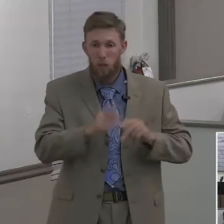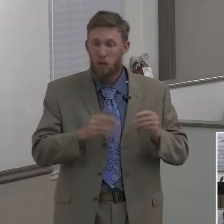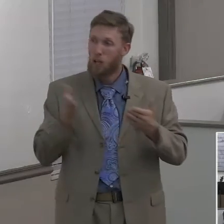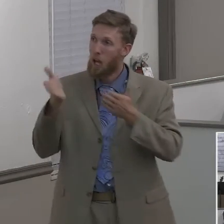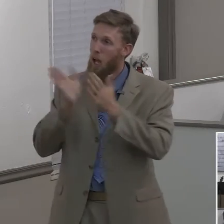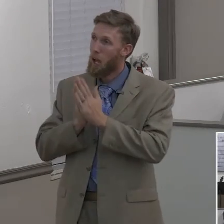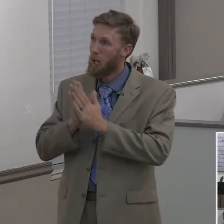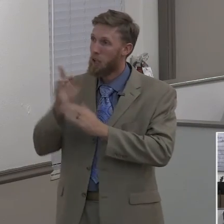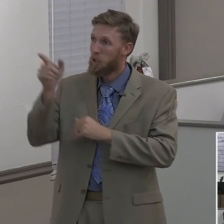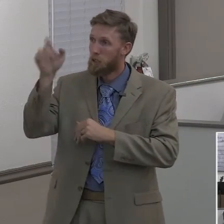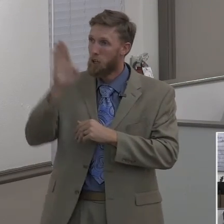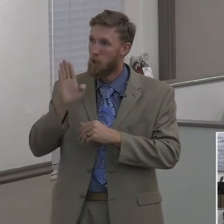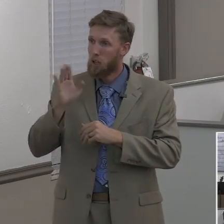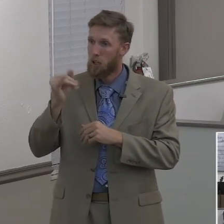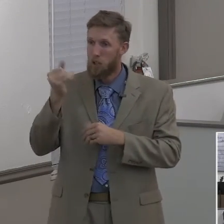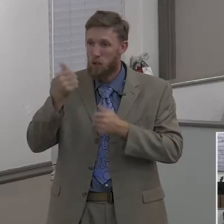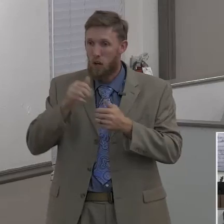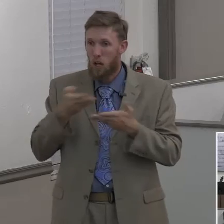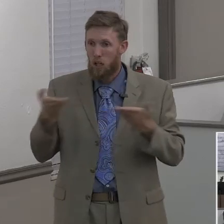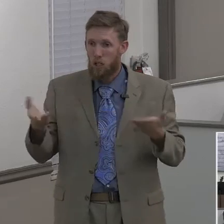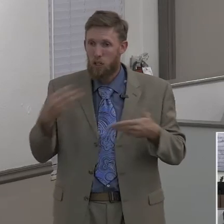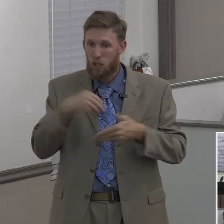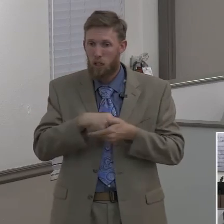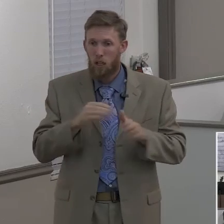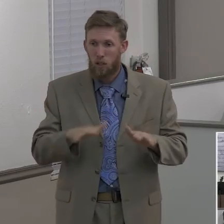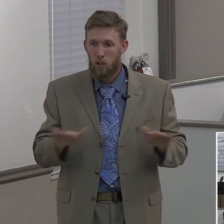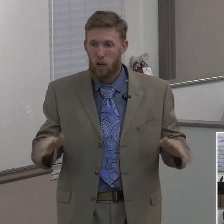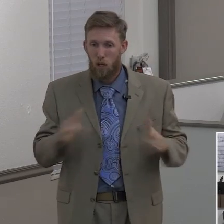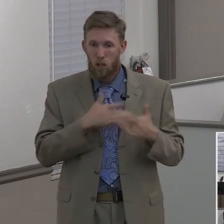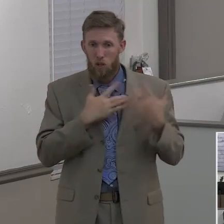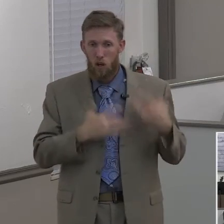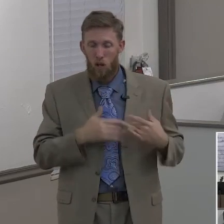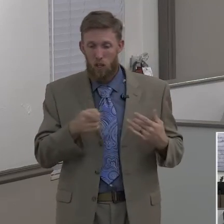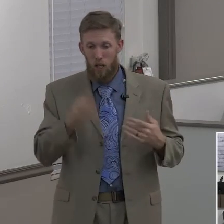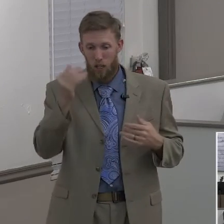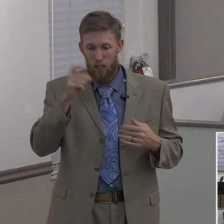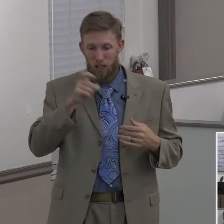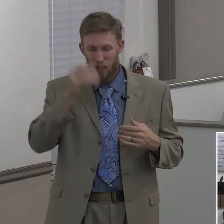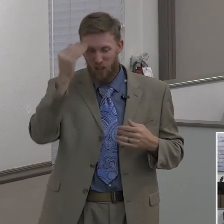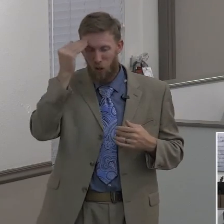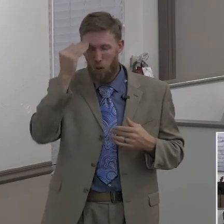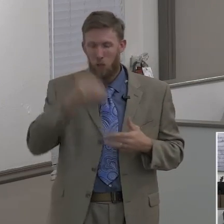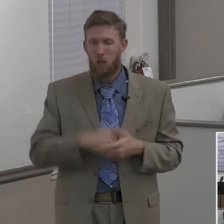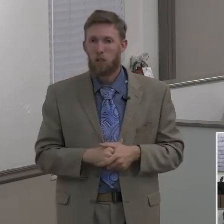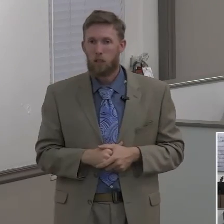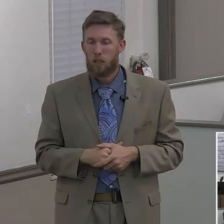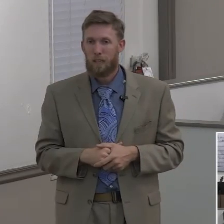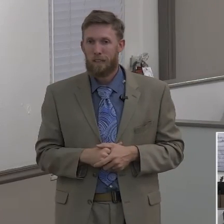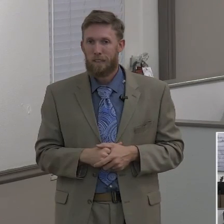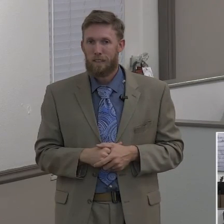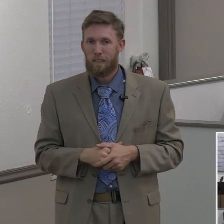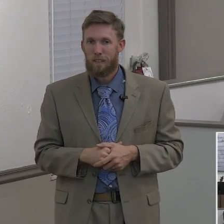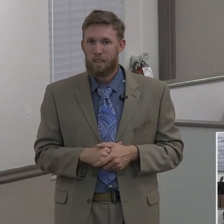to ask God if there's anything in their child's heart that they need to know. Show it to me.